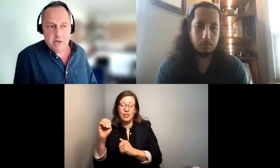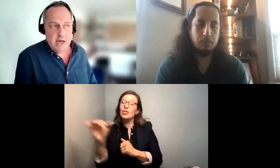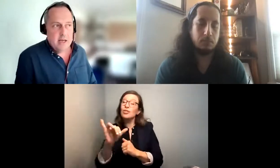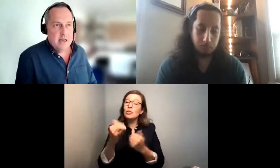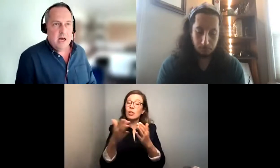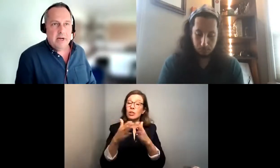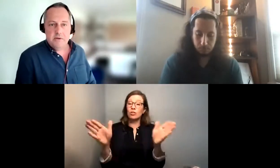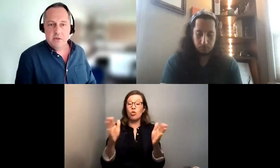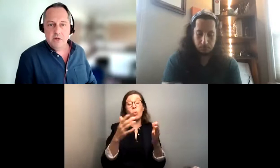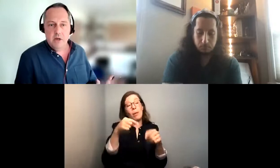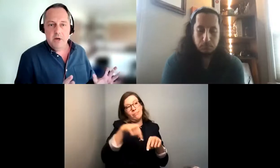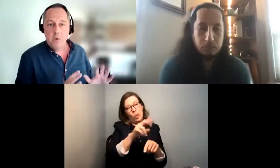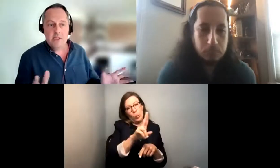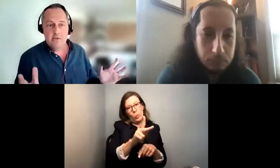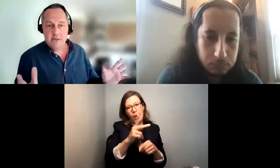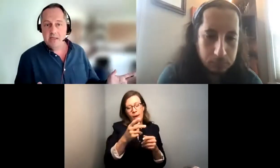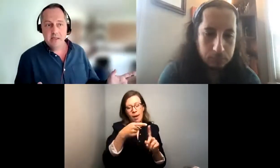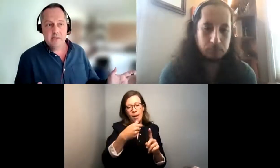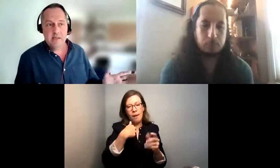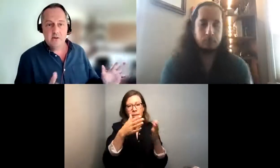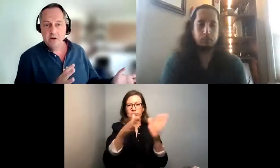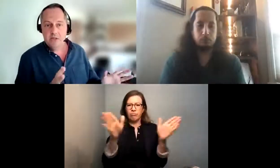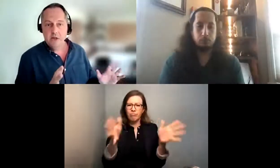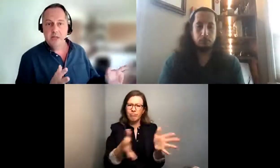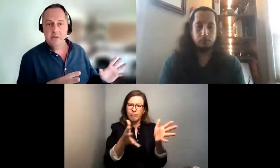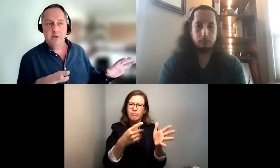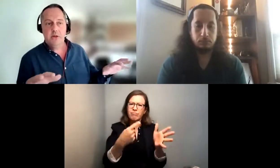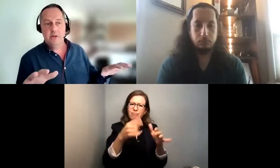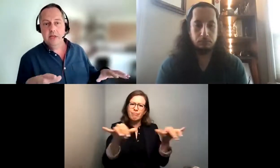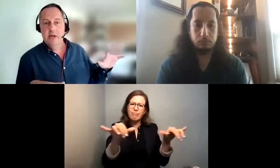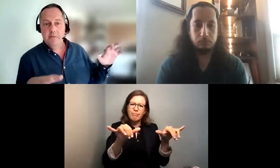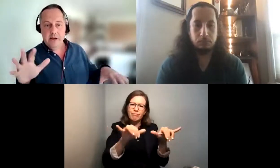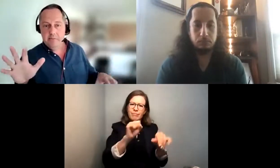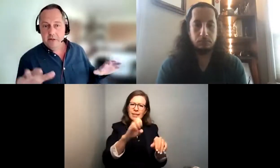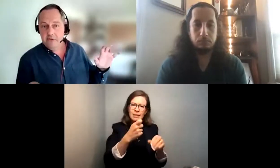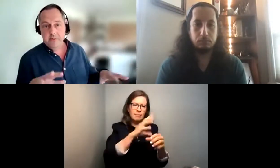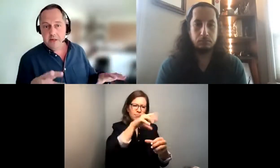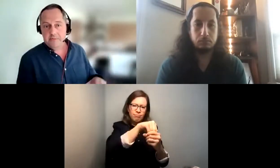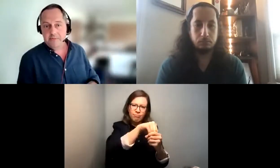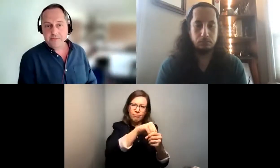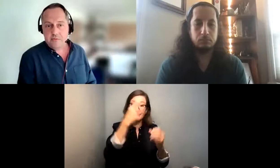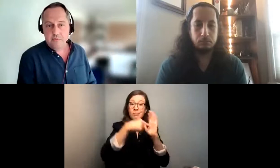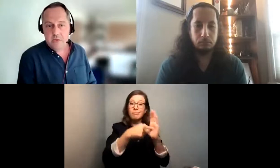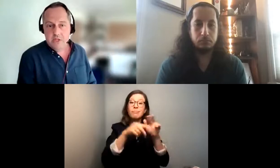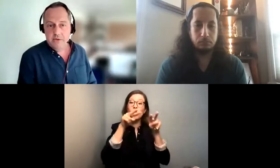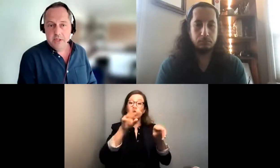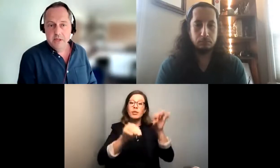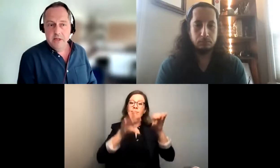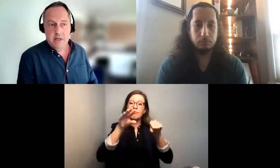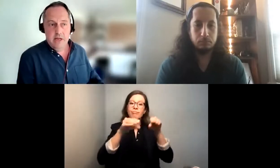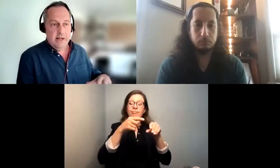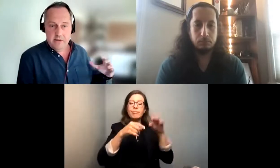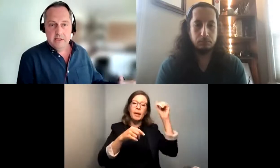in the UK, about equality of sexes across. Because if you look at the male-female